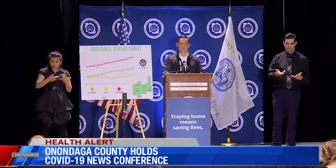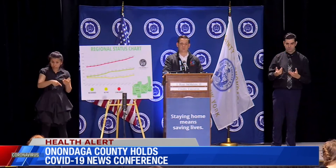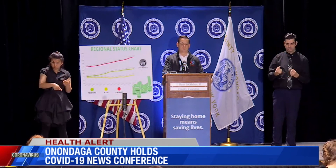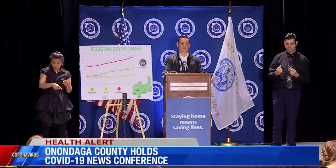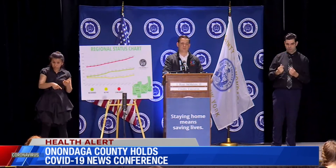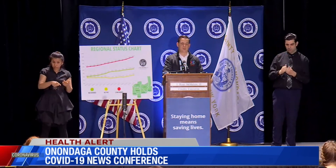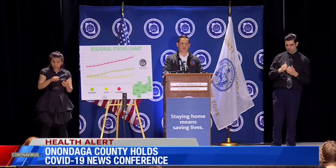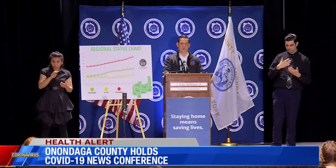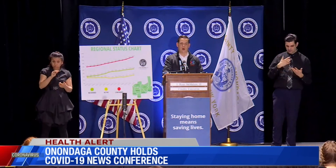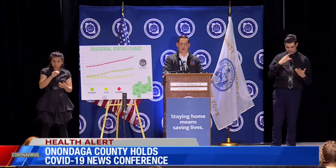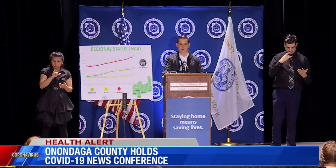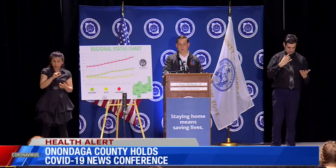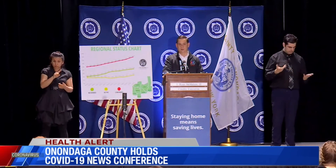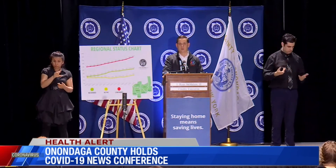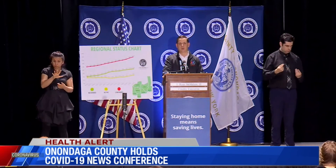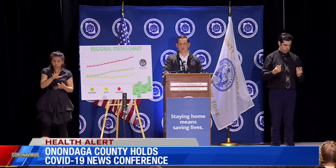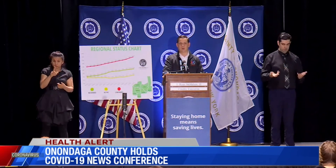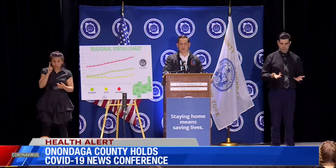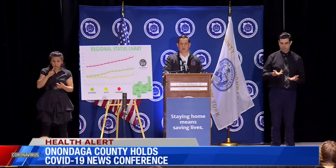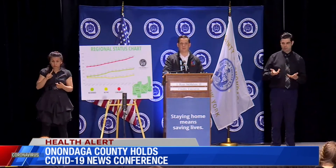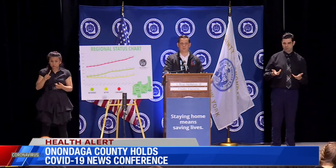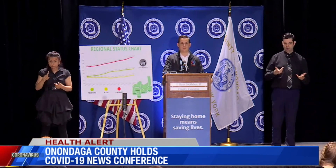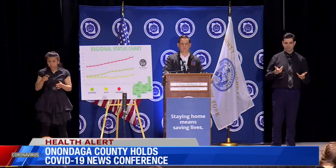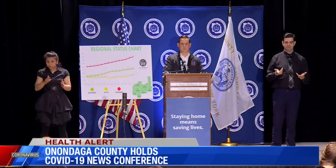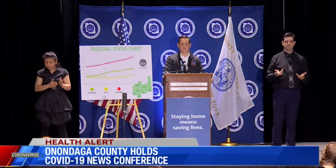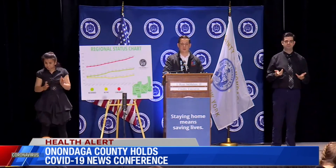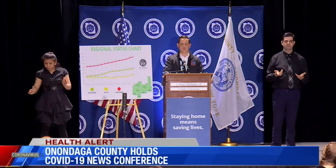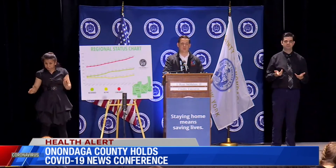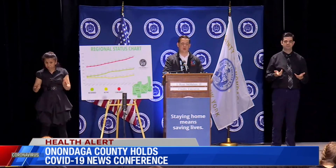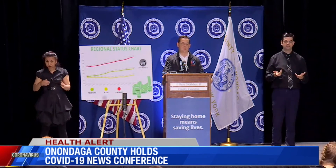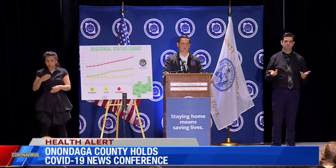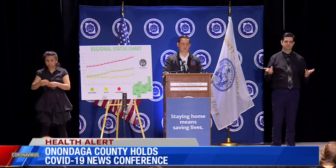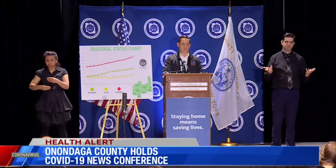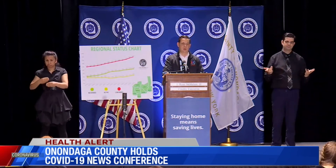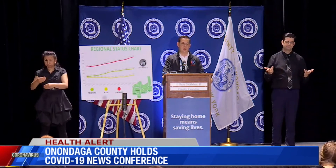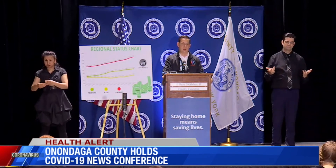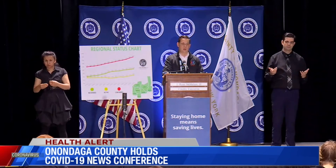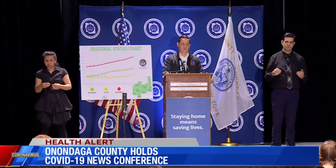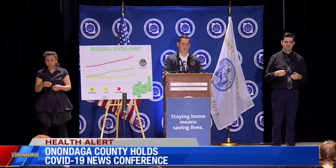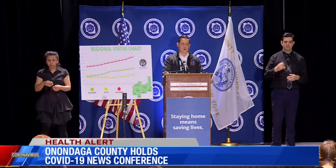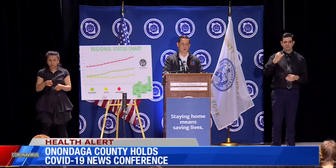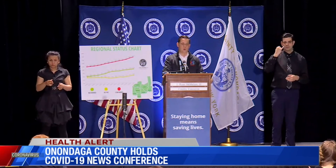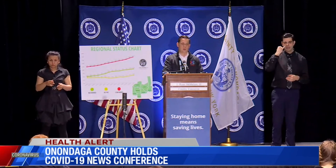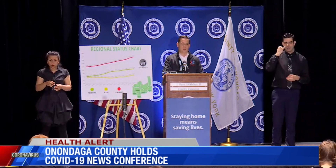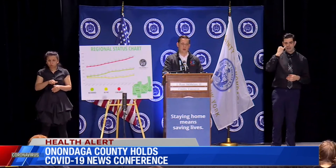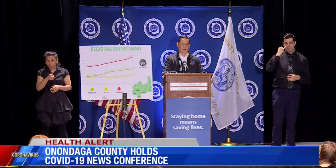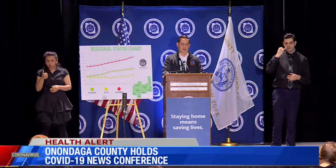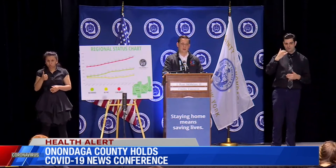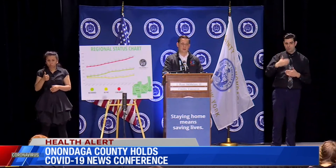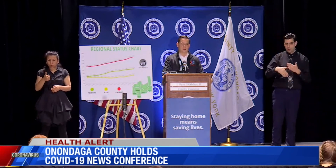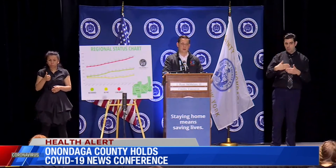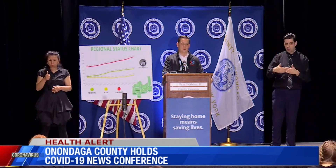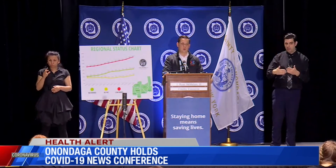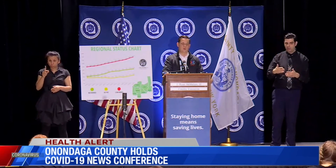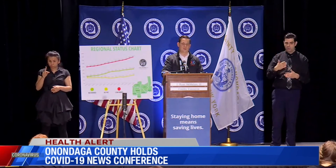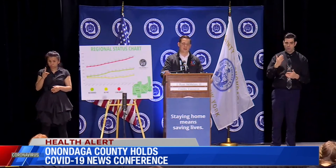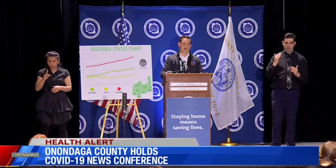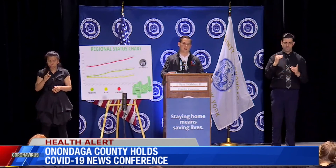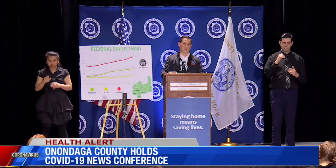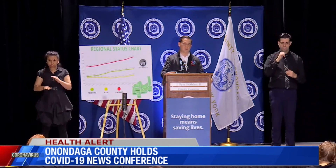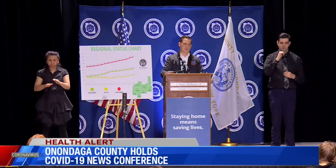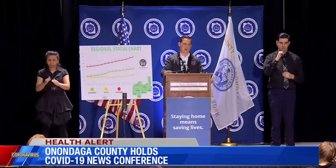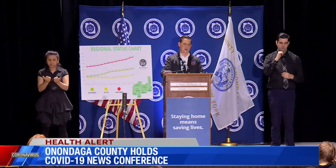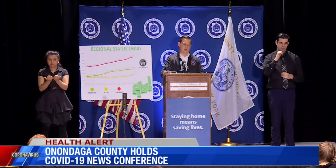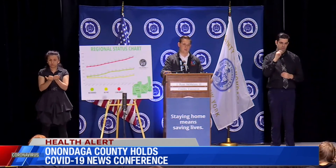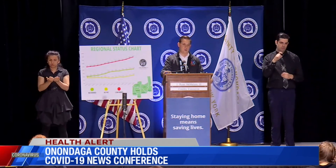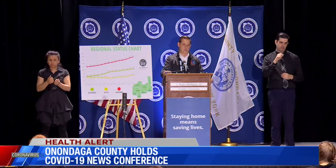30th. Things go well. You look at phase two then. So we've extended